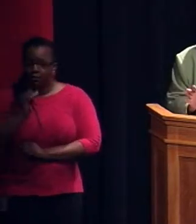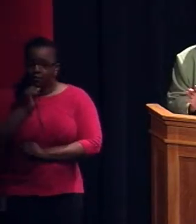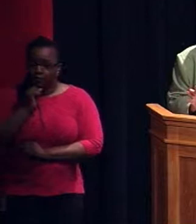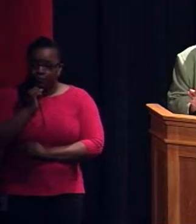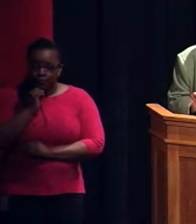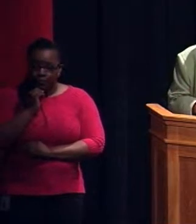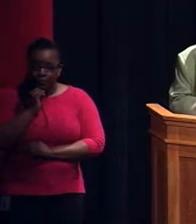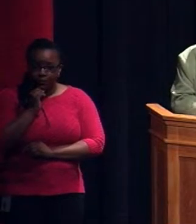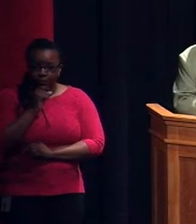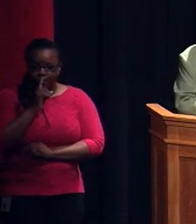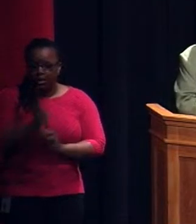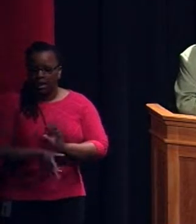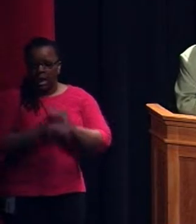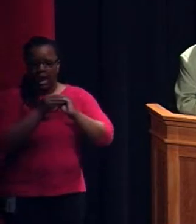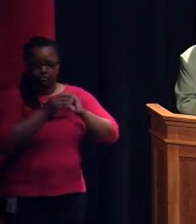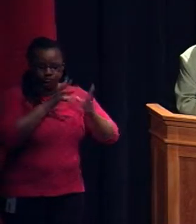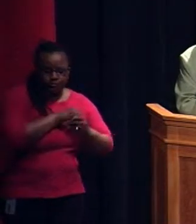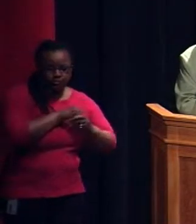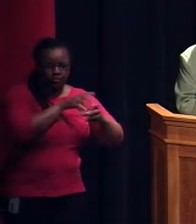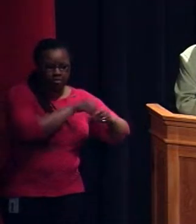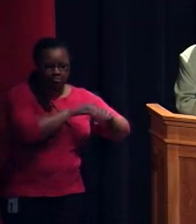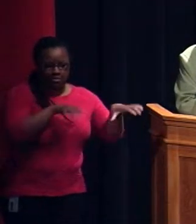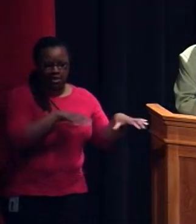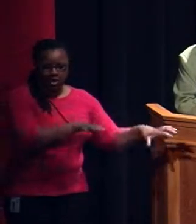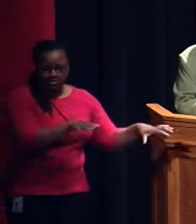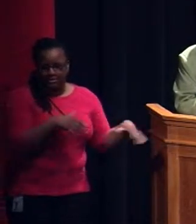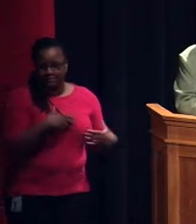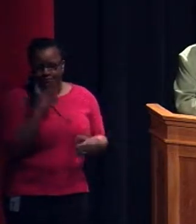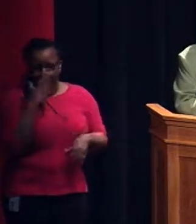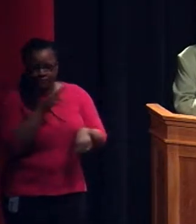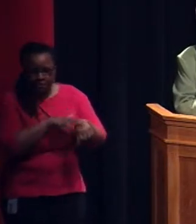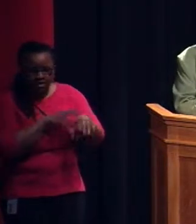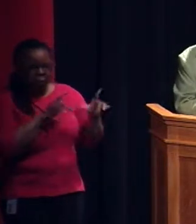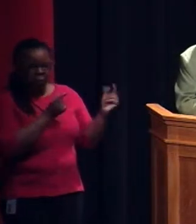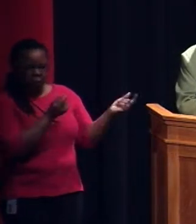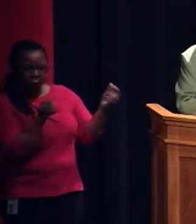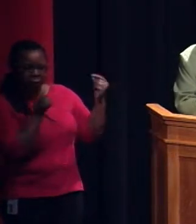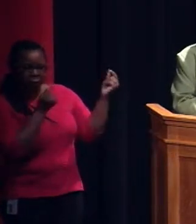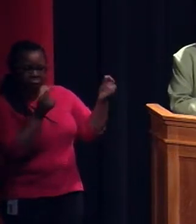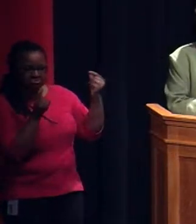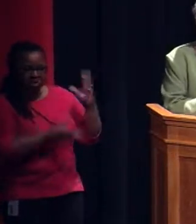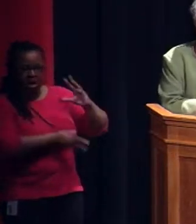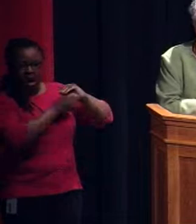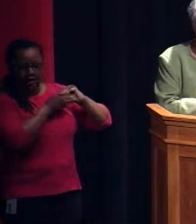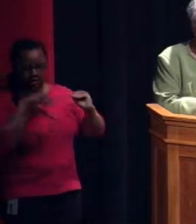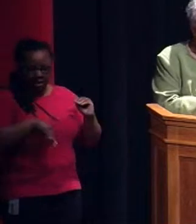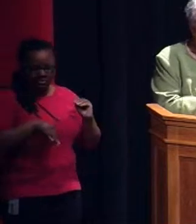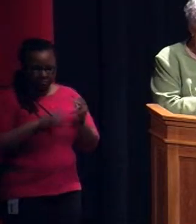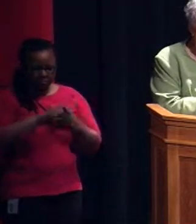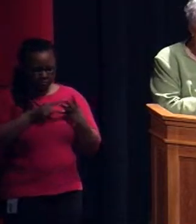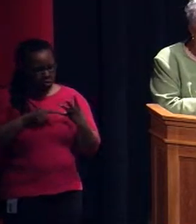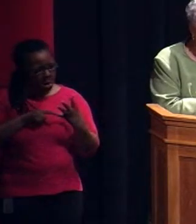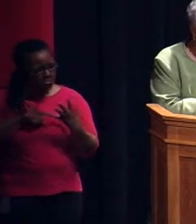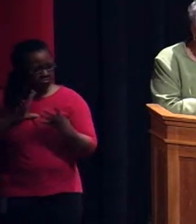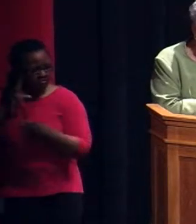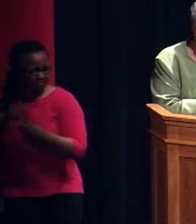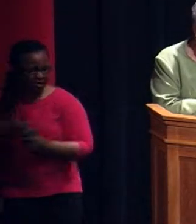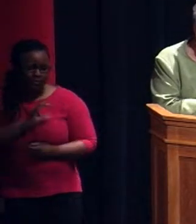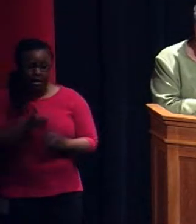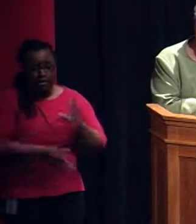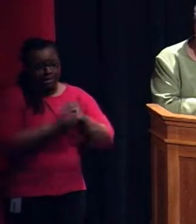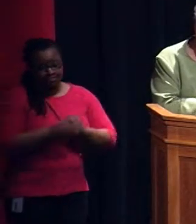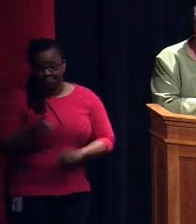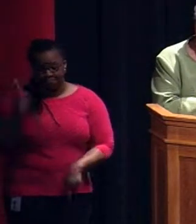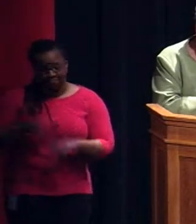all of the extracurriculars. We were forbidden to participate in any extracurriculars. I was on my way to